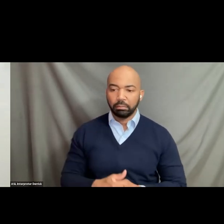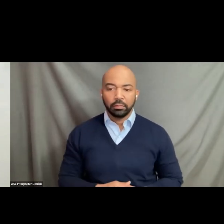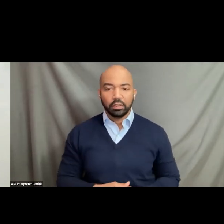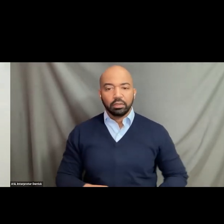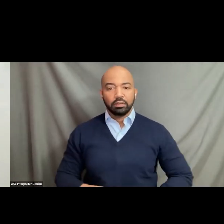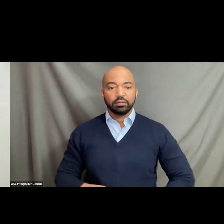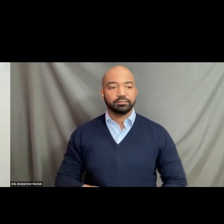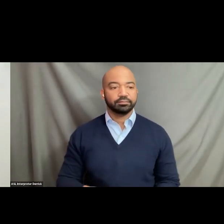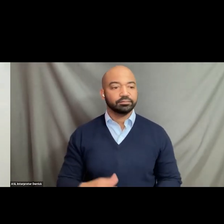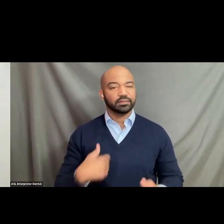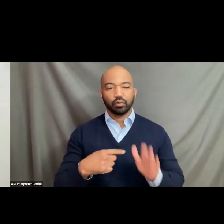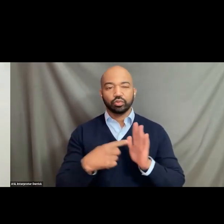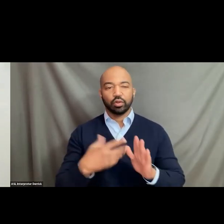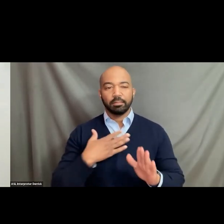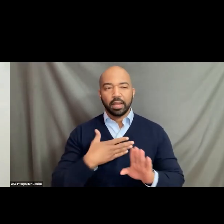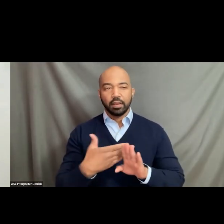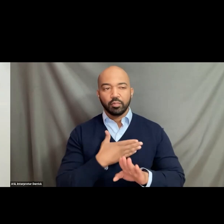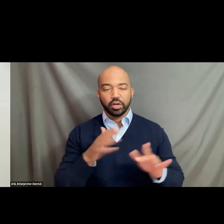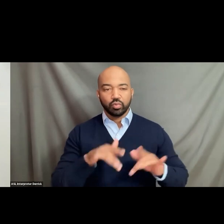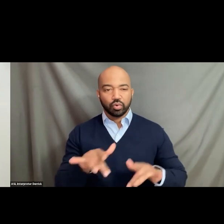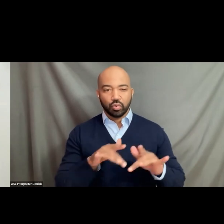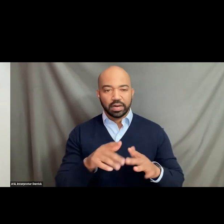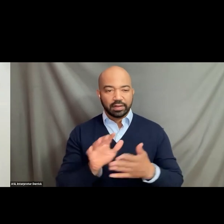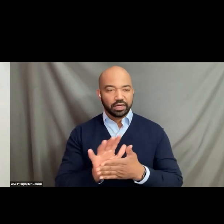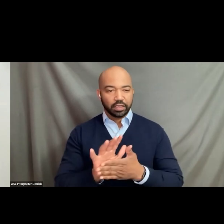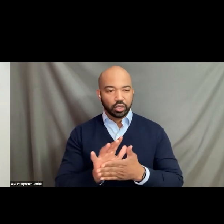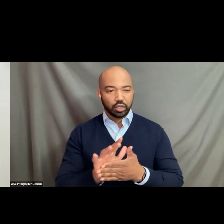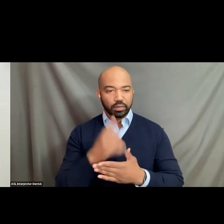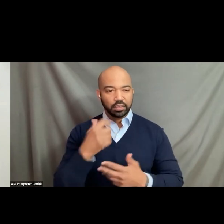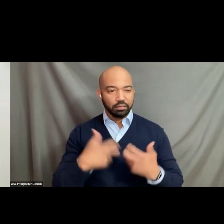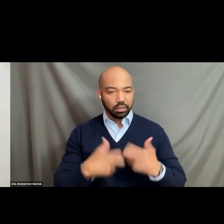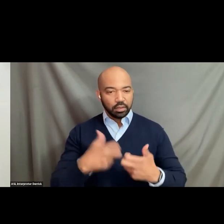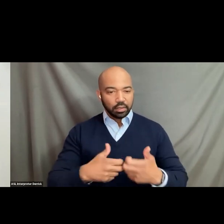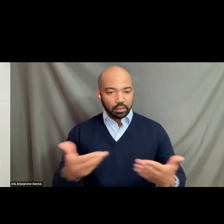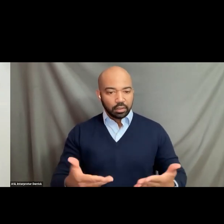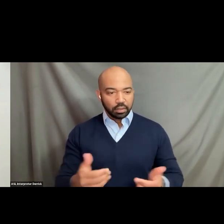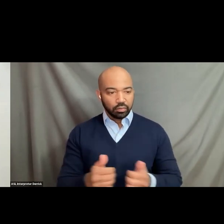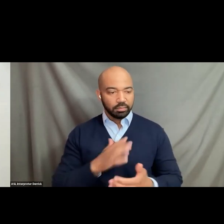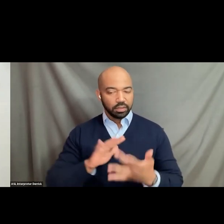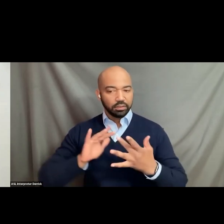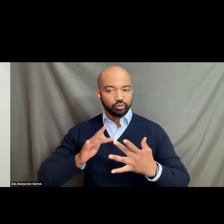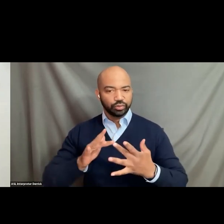my pre-recorded video. I don't know if it's available because I'm having internet issues here.